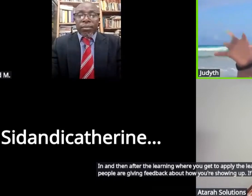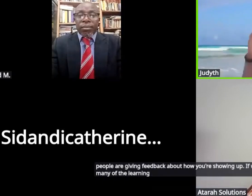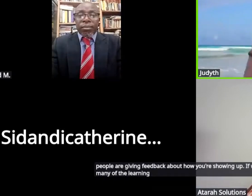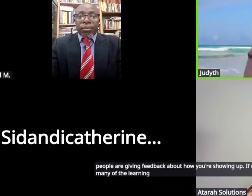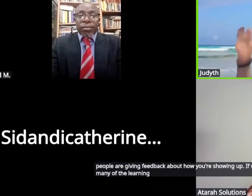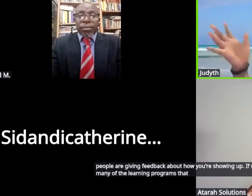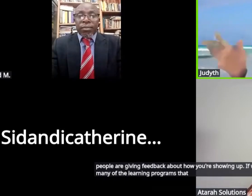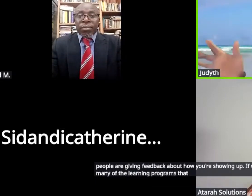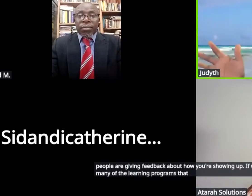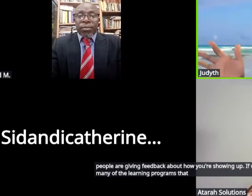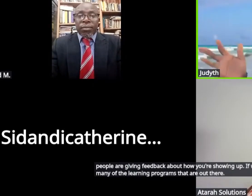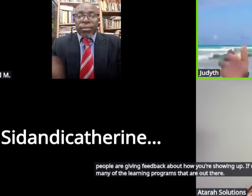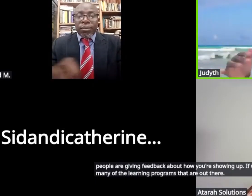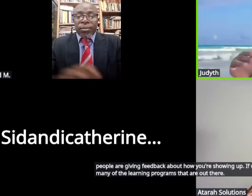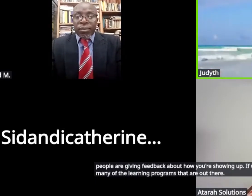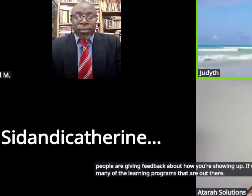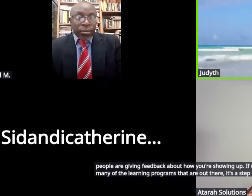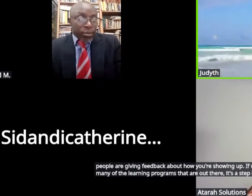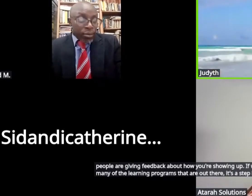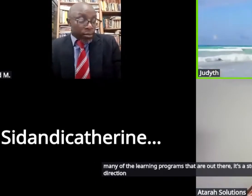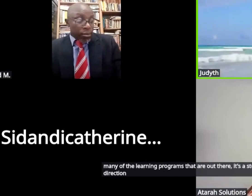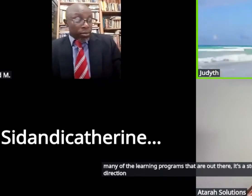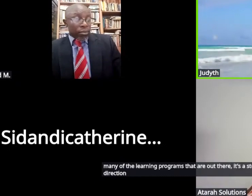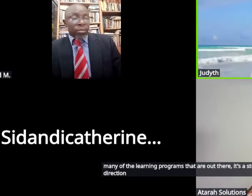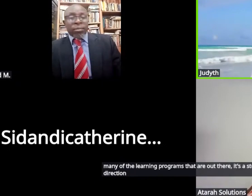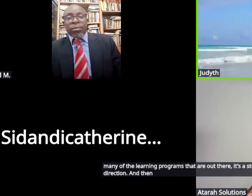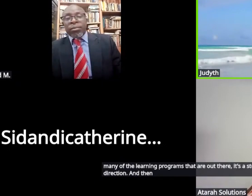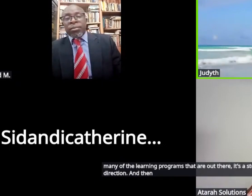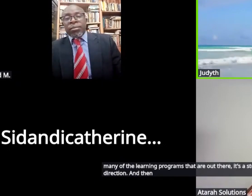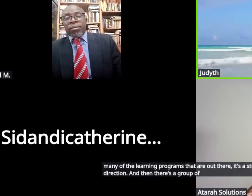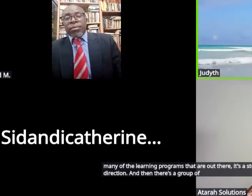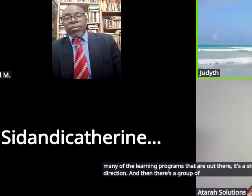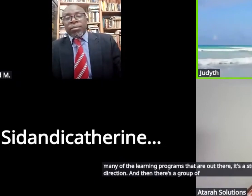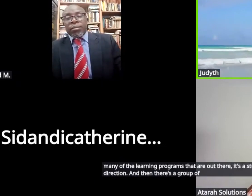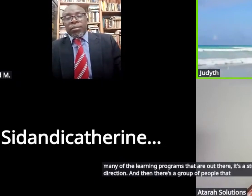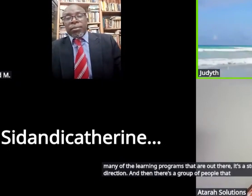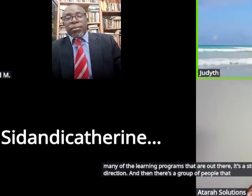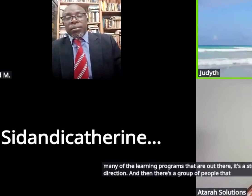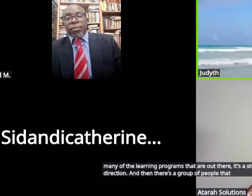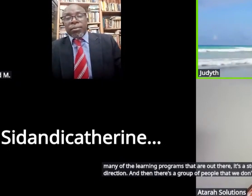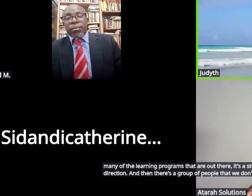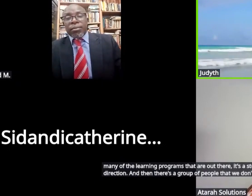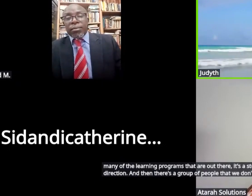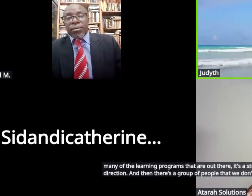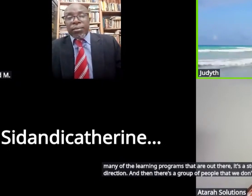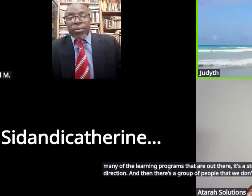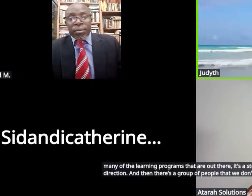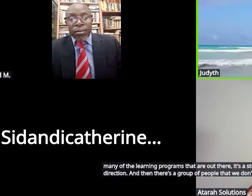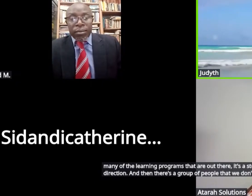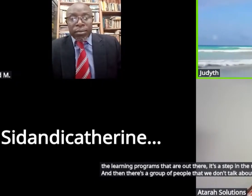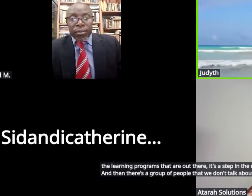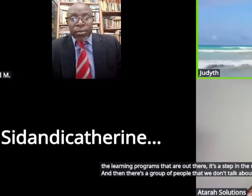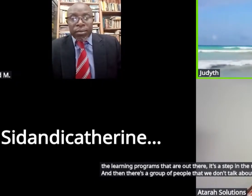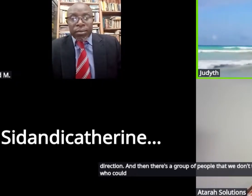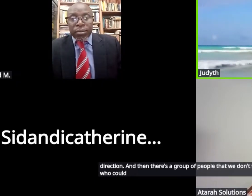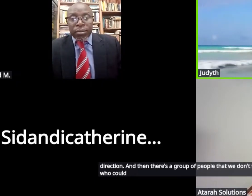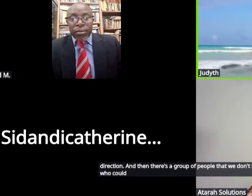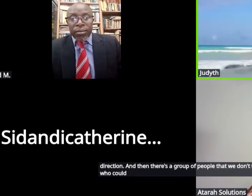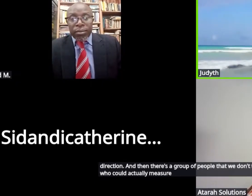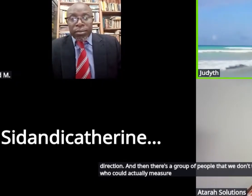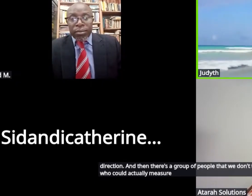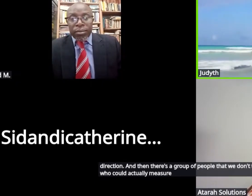out there, it's a step in the right direction. And then there's a group of people that we don't talk about a lot, who could actually measure the